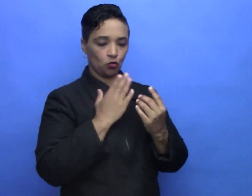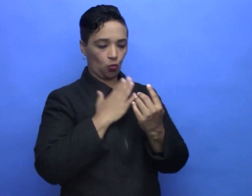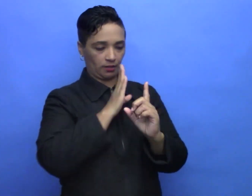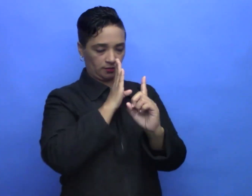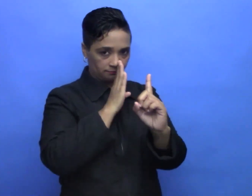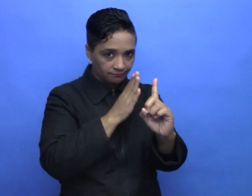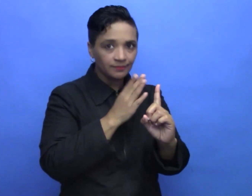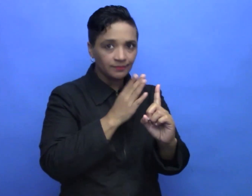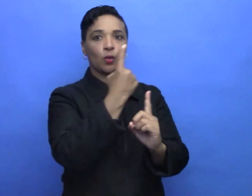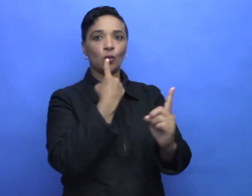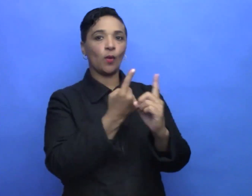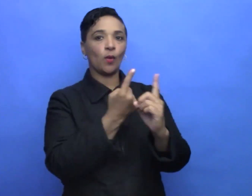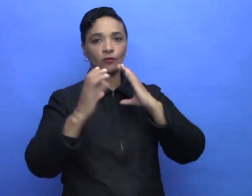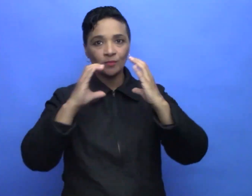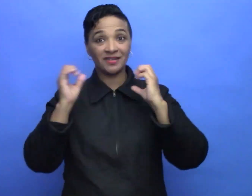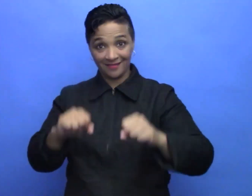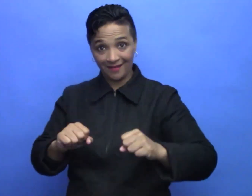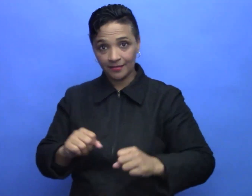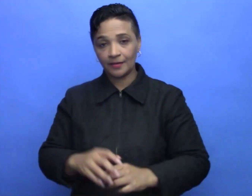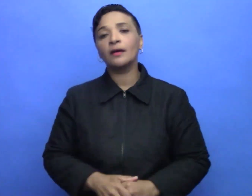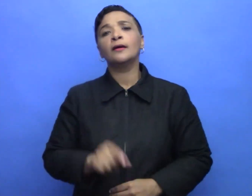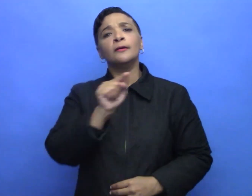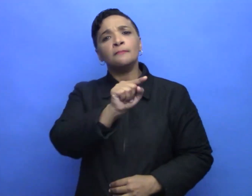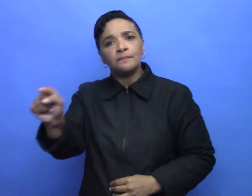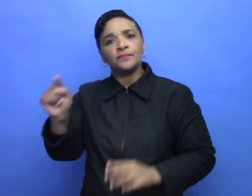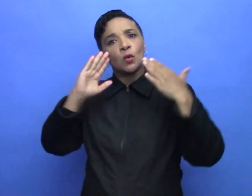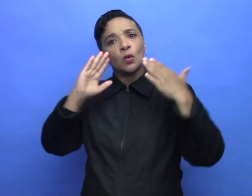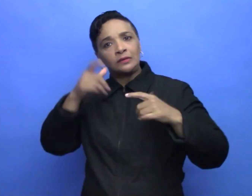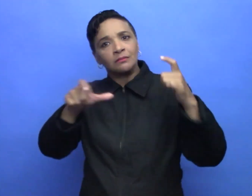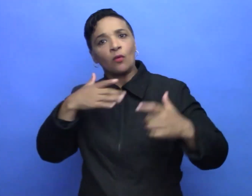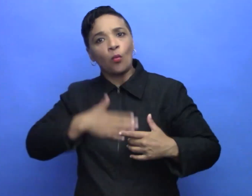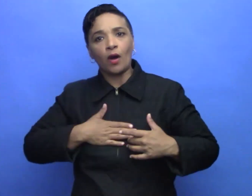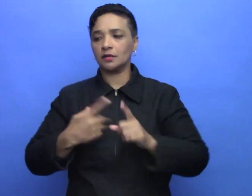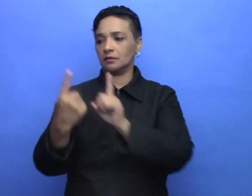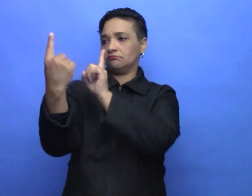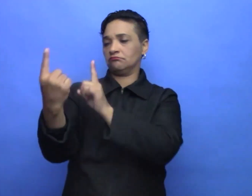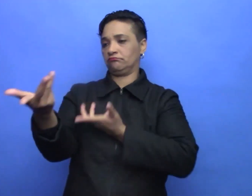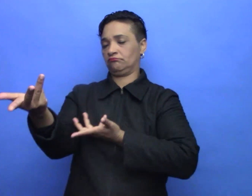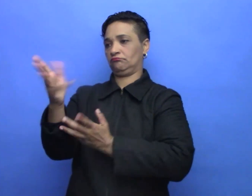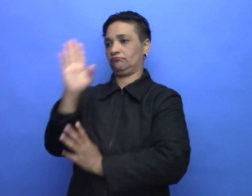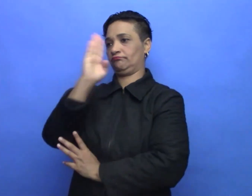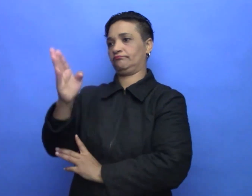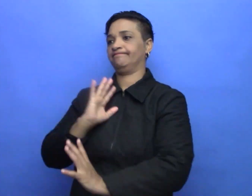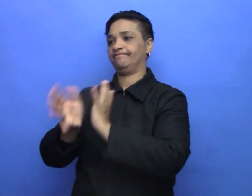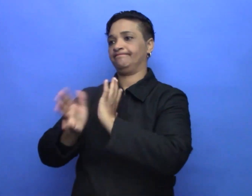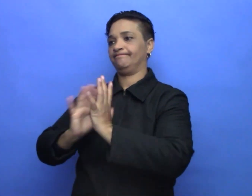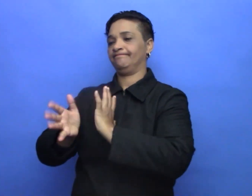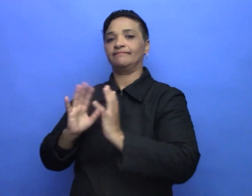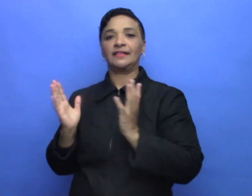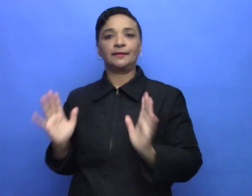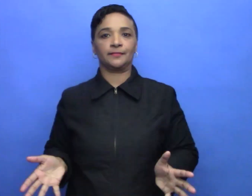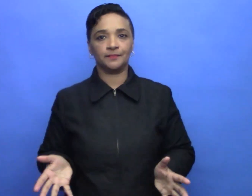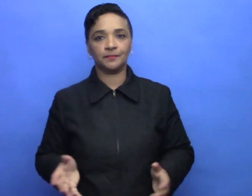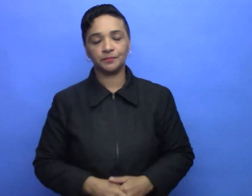the ability to communicate. They would better be communicating on a one-to-one basis.